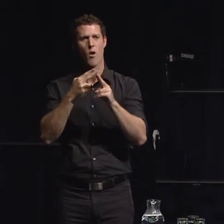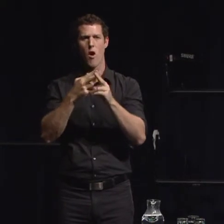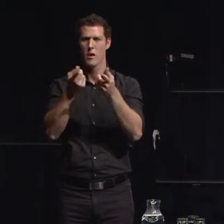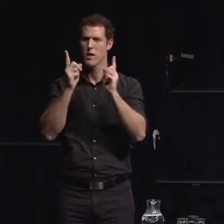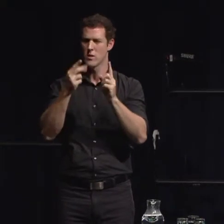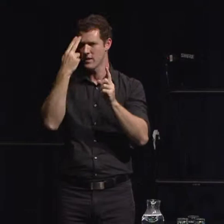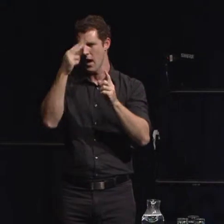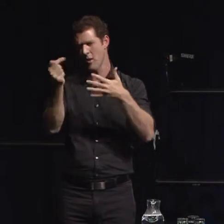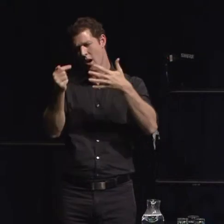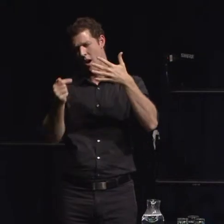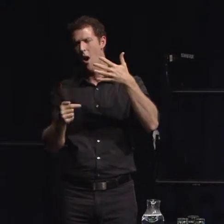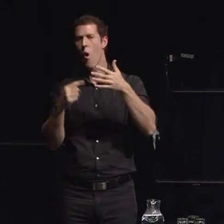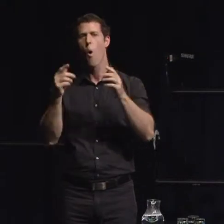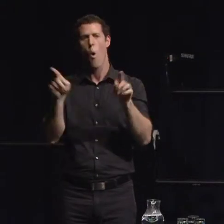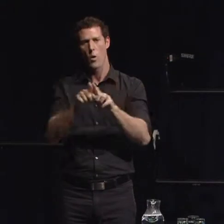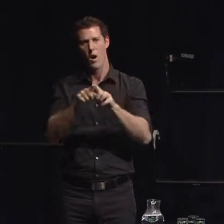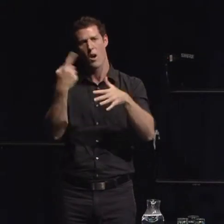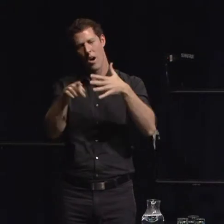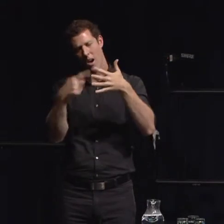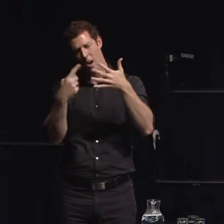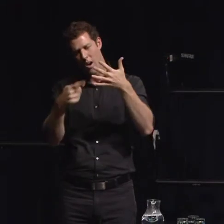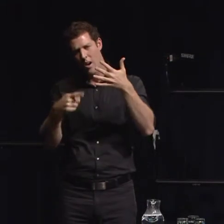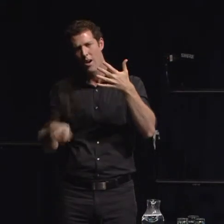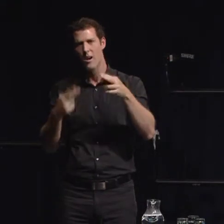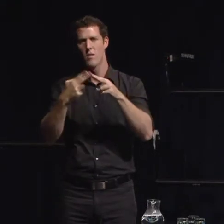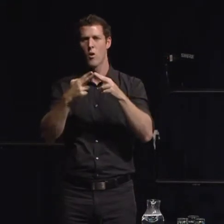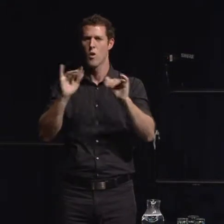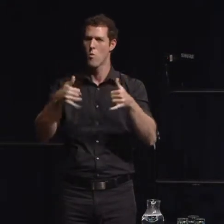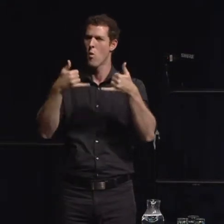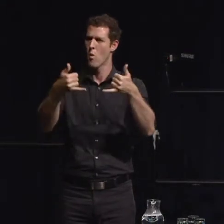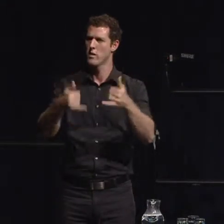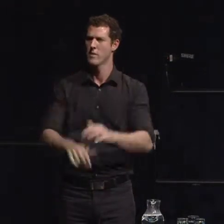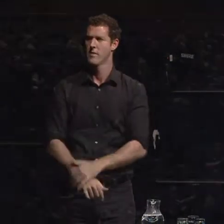named hereafter who have also fulfilled the Institute's requirements for admission to this award.